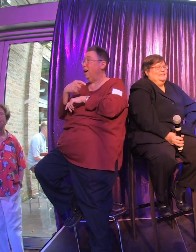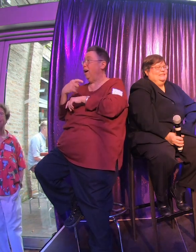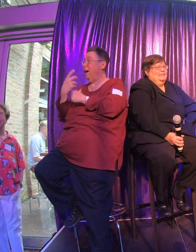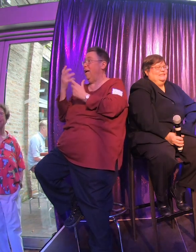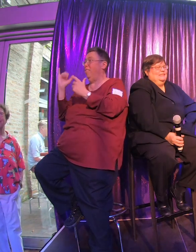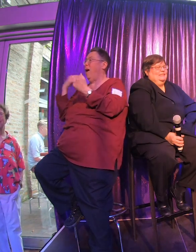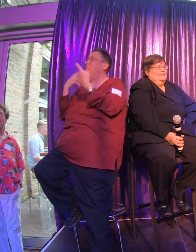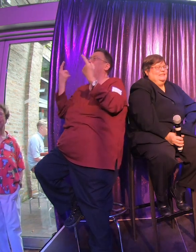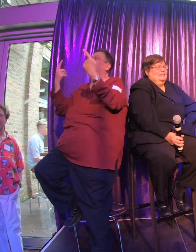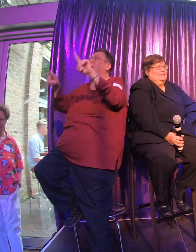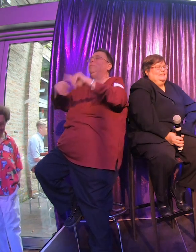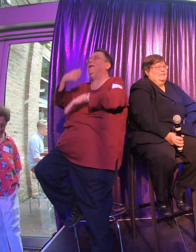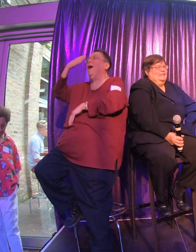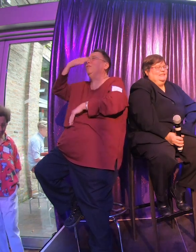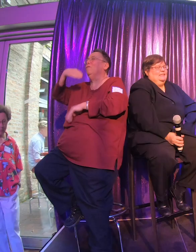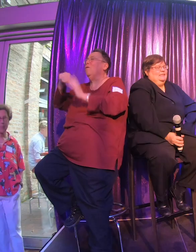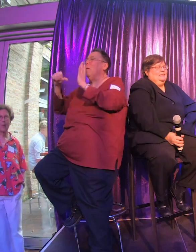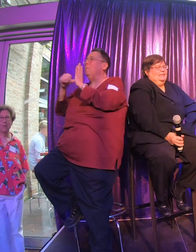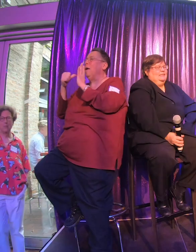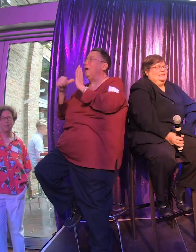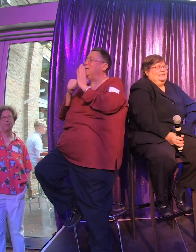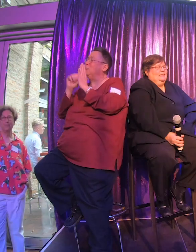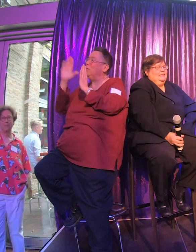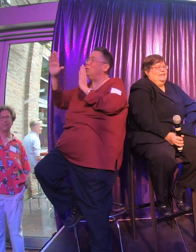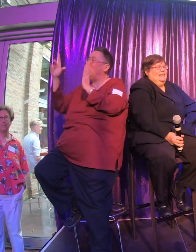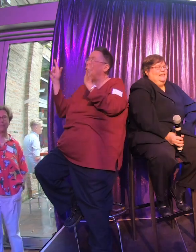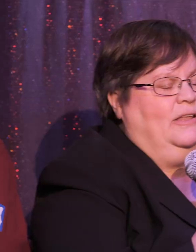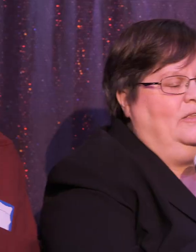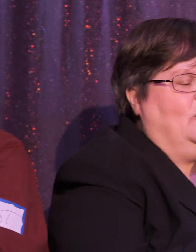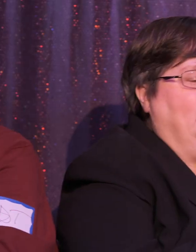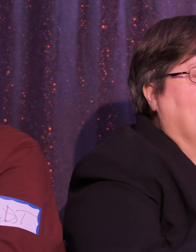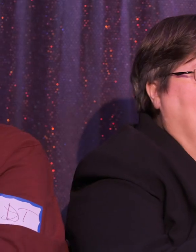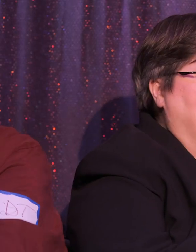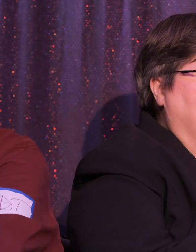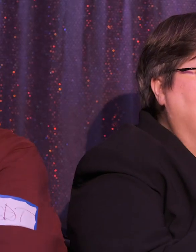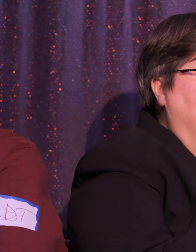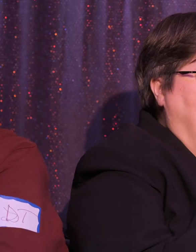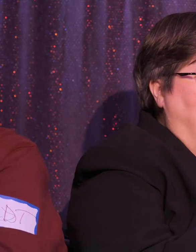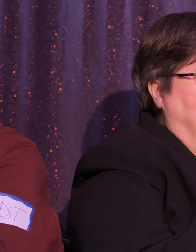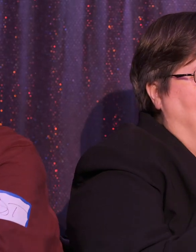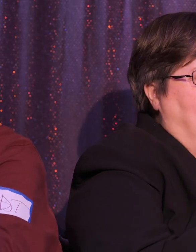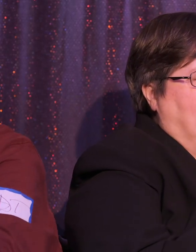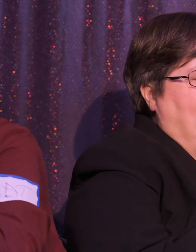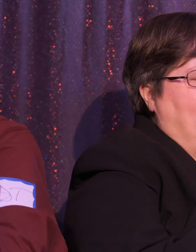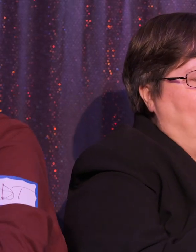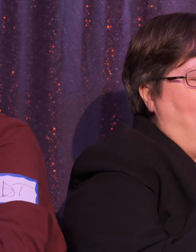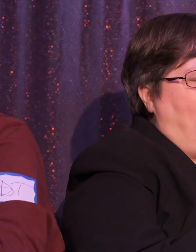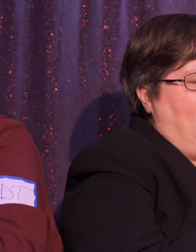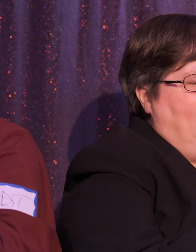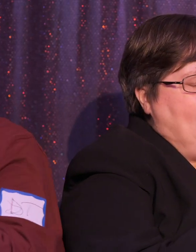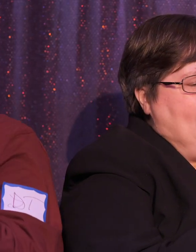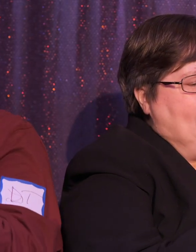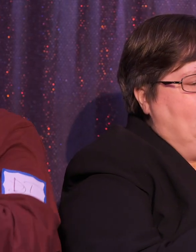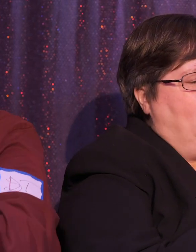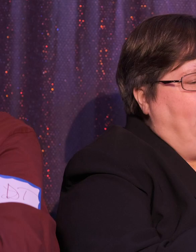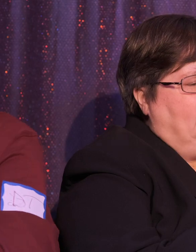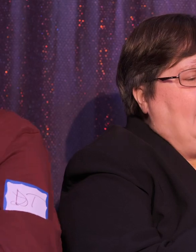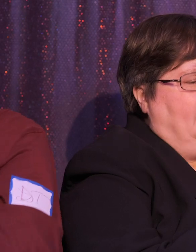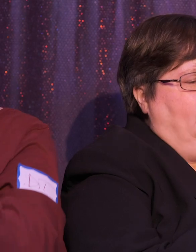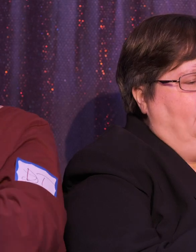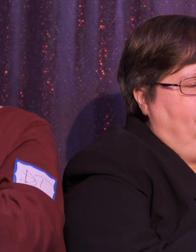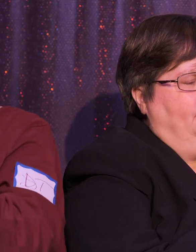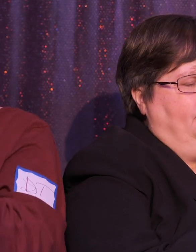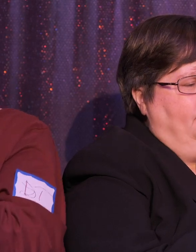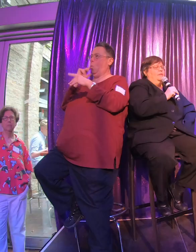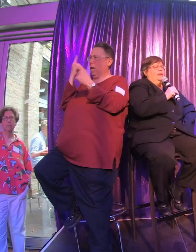to be on the front page of your paper? The quickest answer is no, but I also want to say why, that we